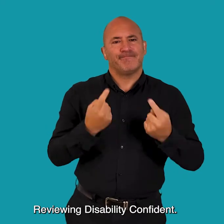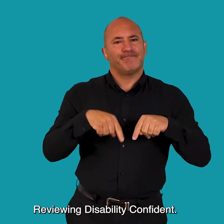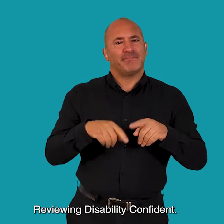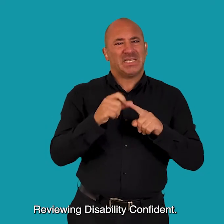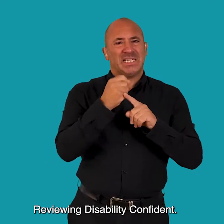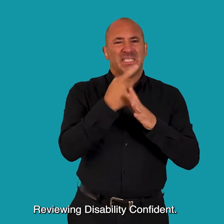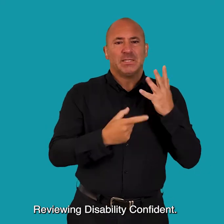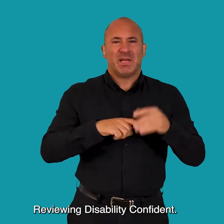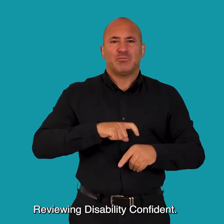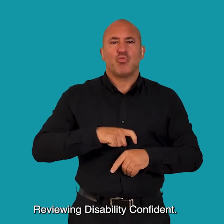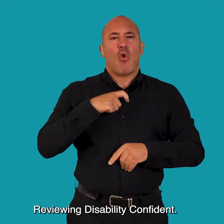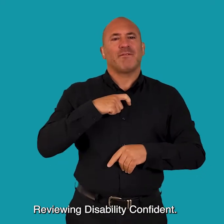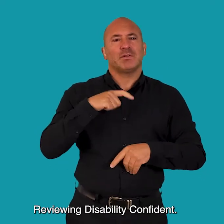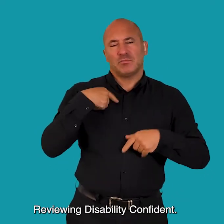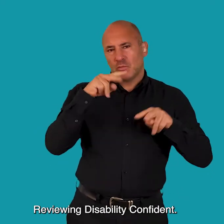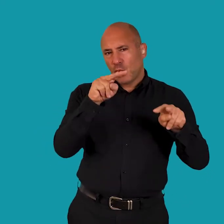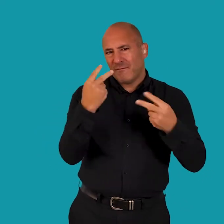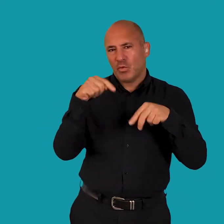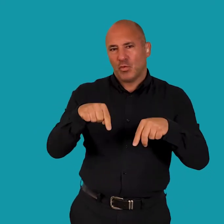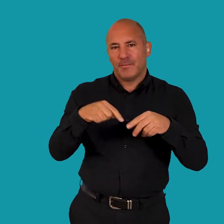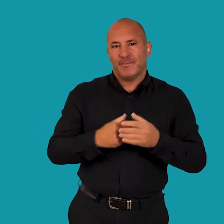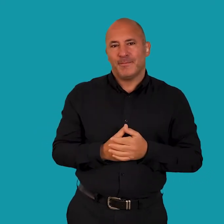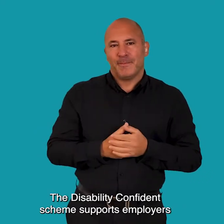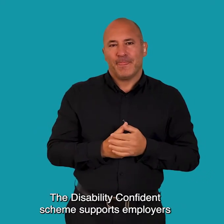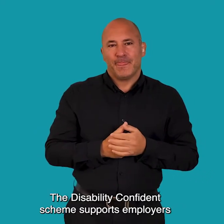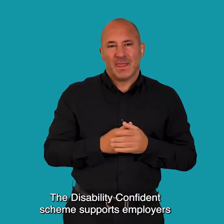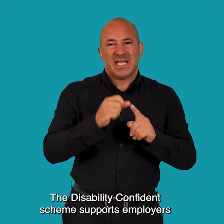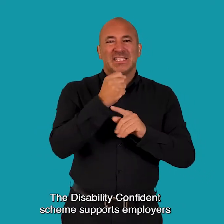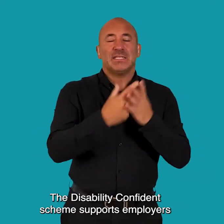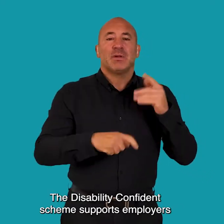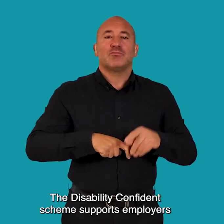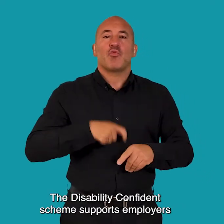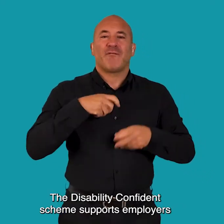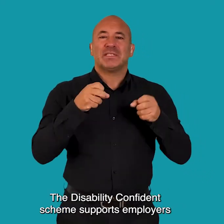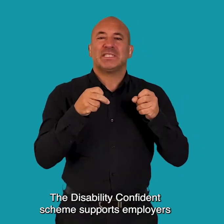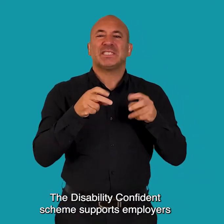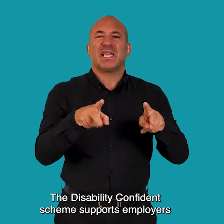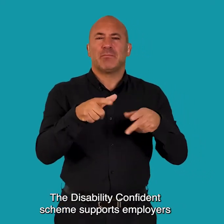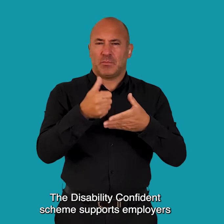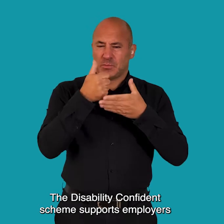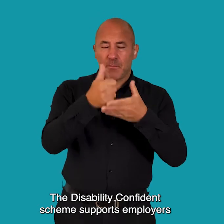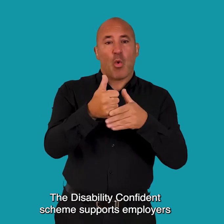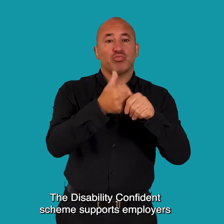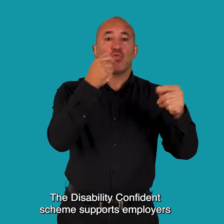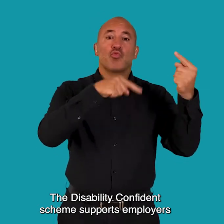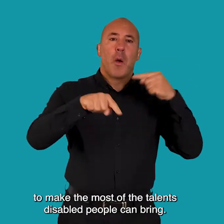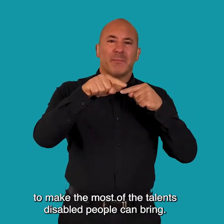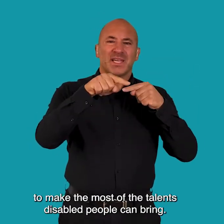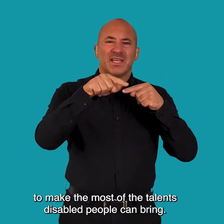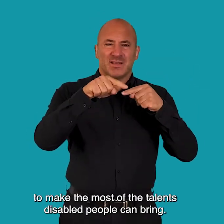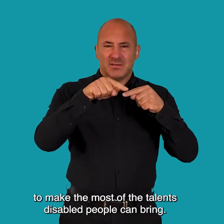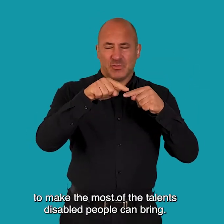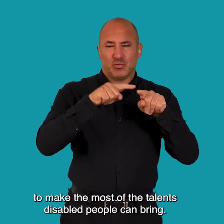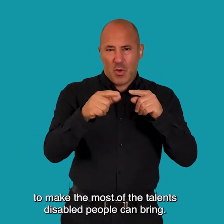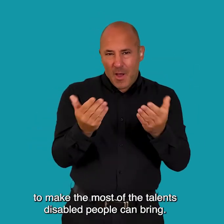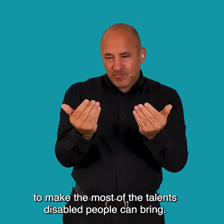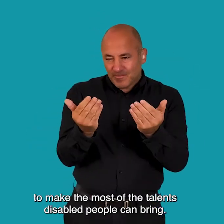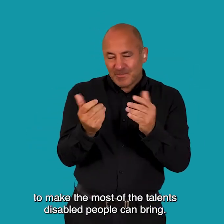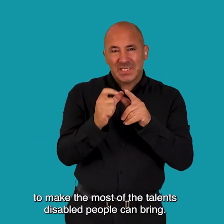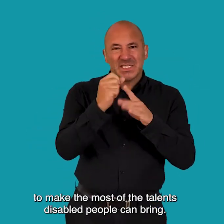Reviewing Disability Confident. The Disability Confident Scheme supports employers to make the most of the talents disabled people